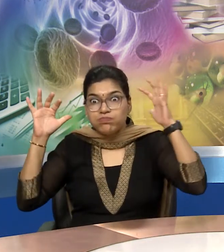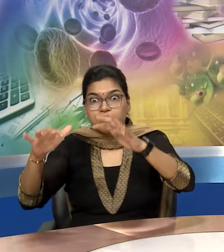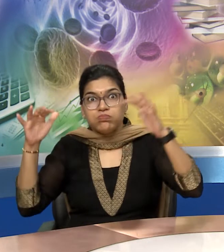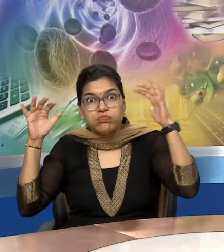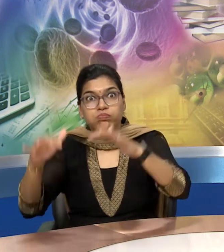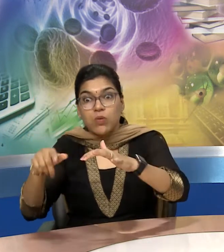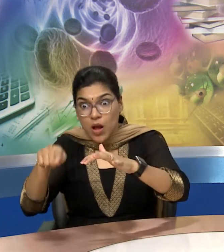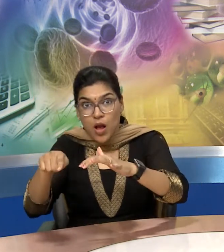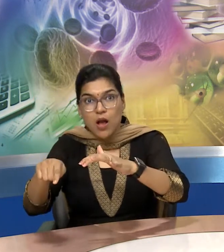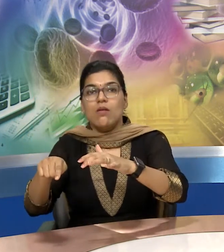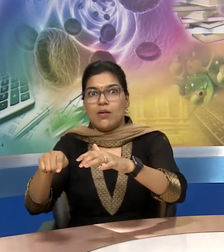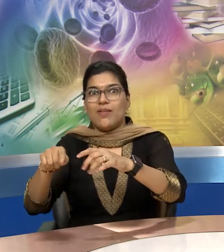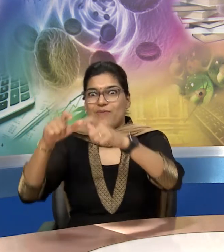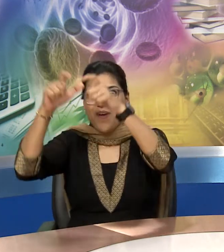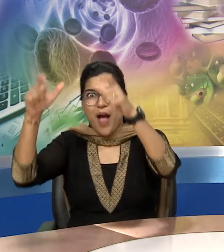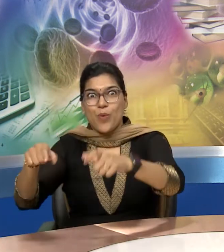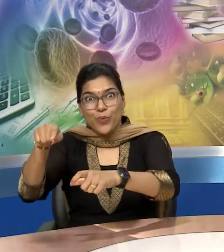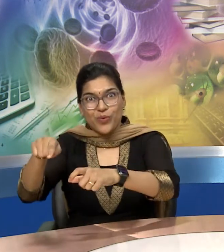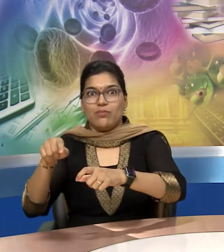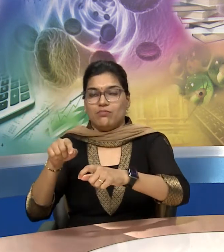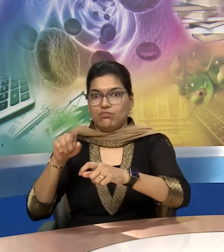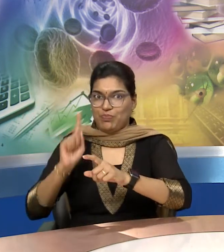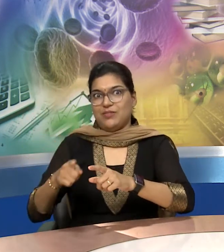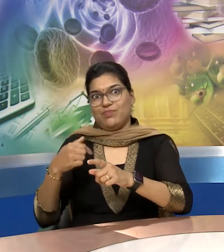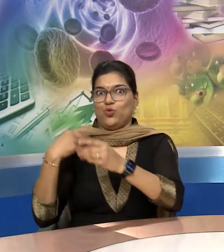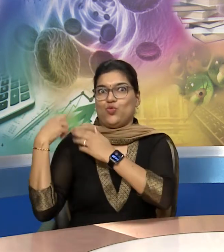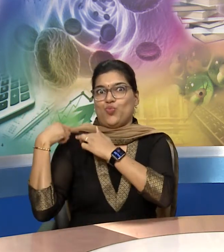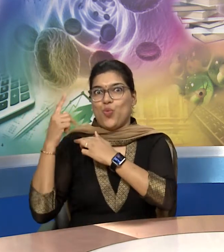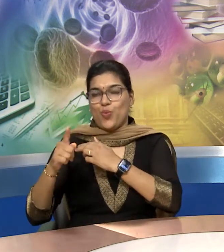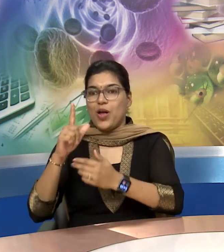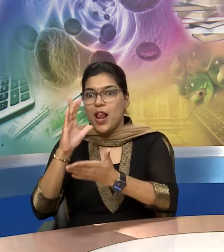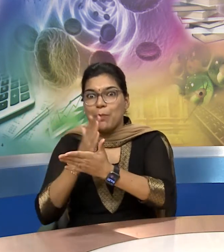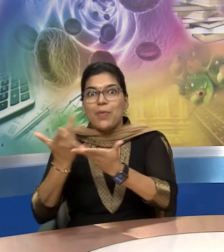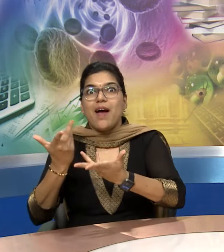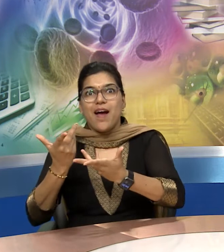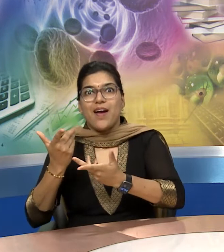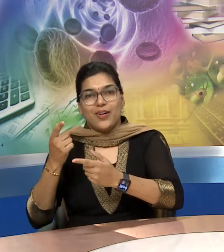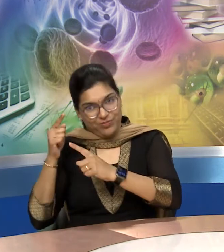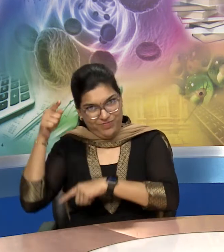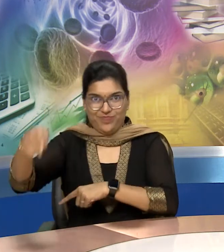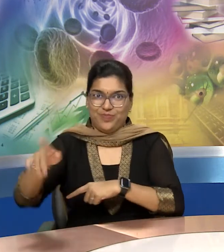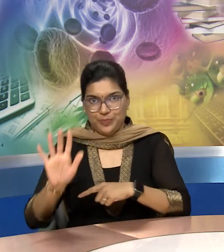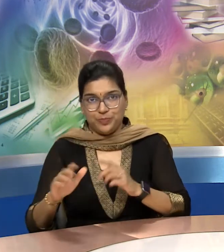which are used by the general public, they all play very important role.